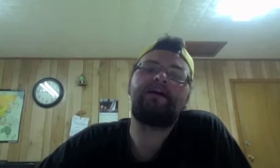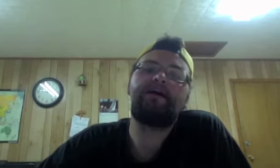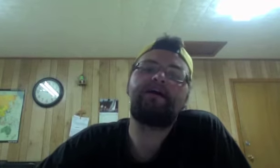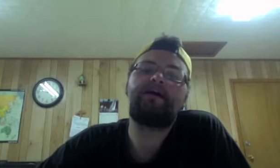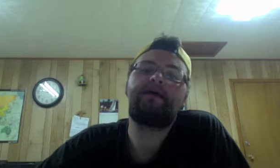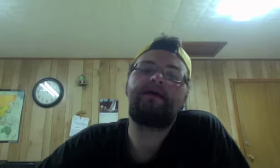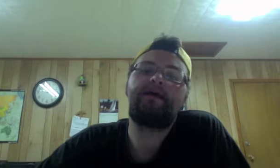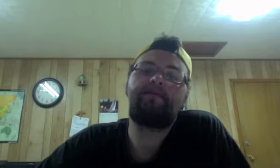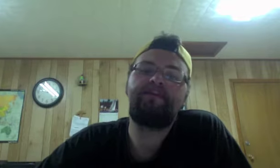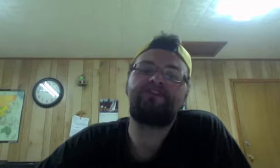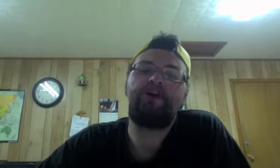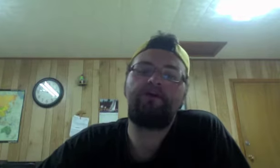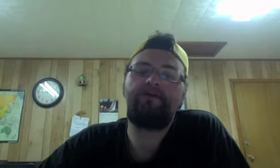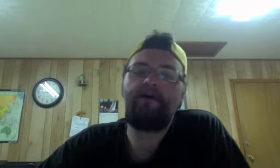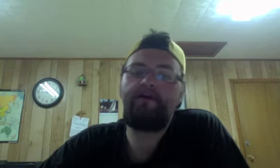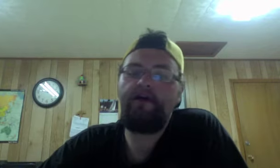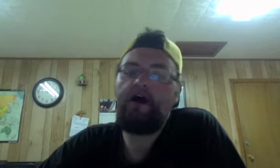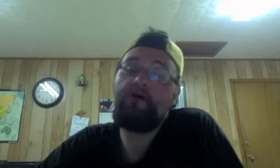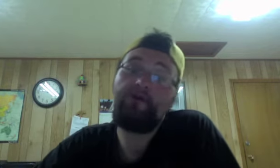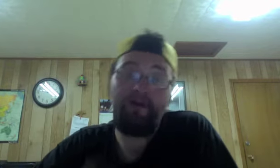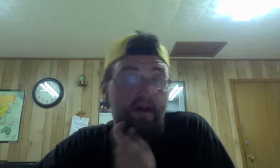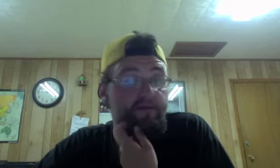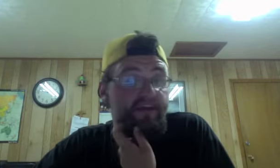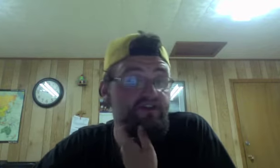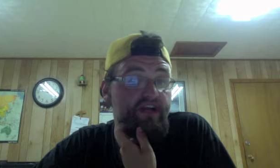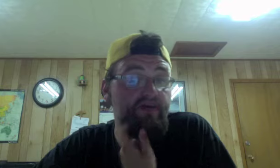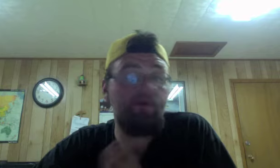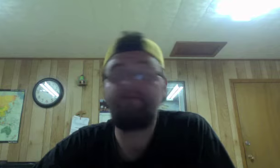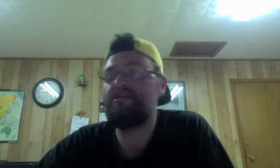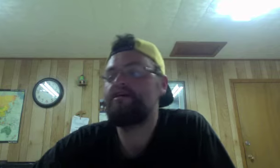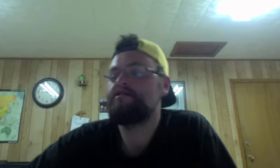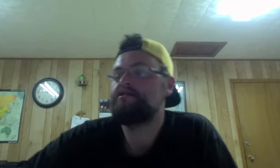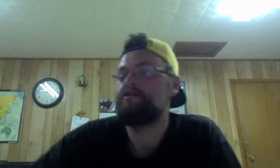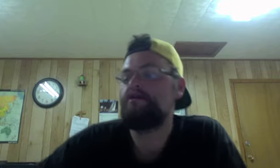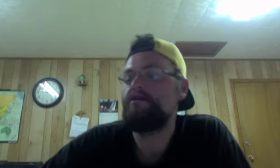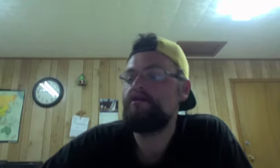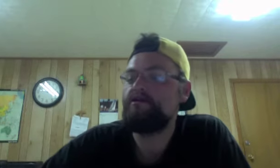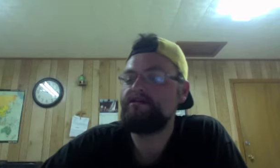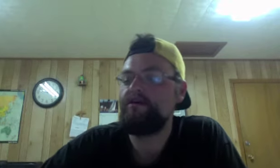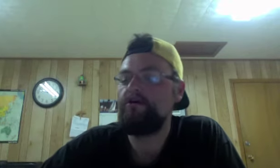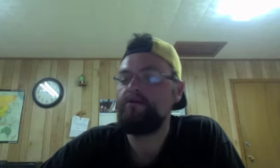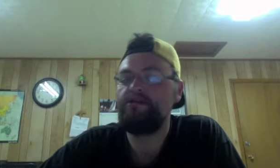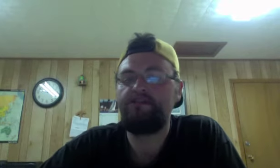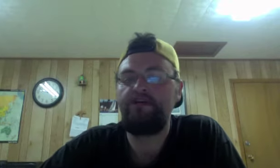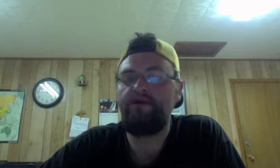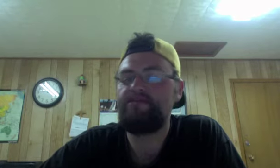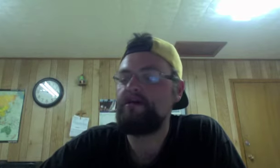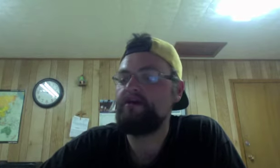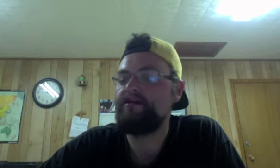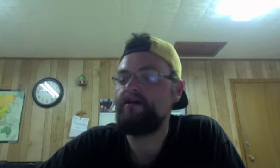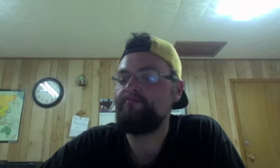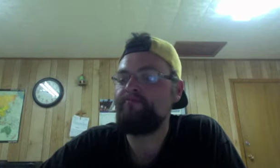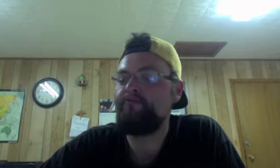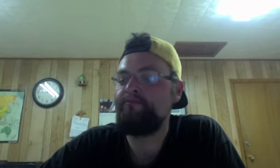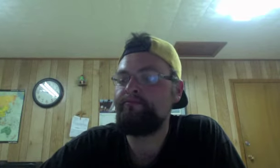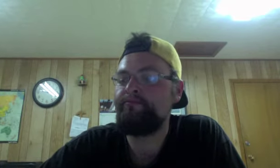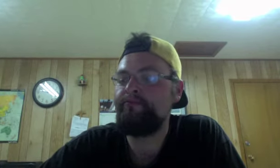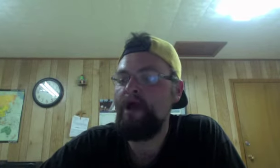be the starter there uh I wonder be interested in how many reps he gets because I don't know how much uh reps he got in a practice